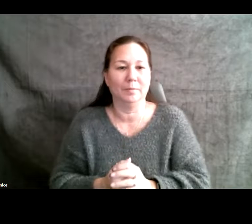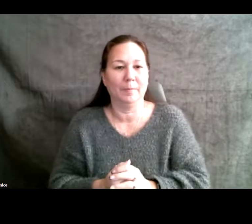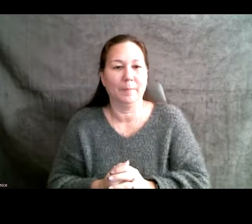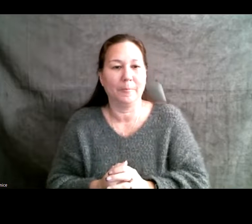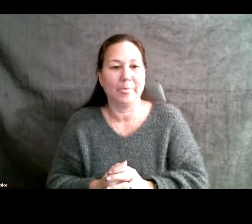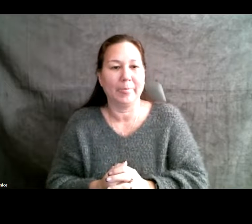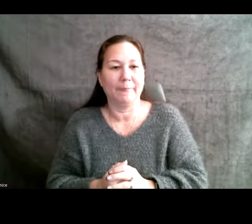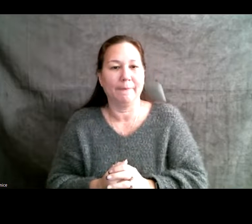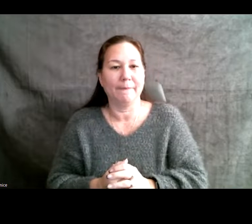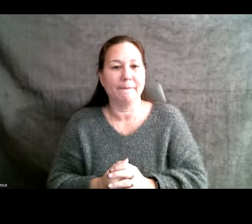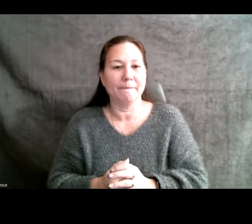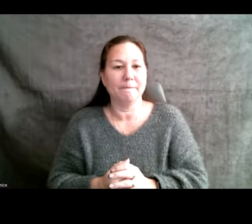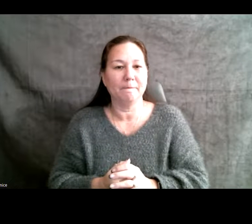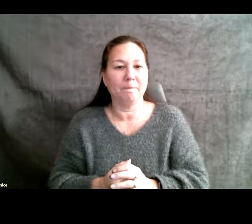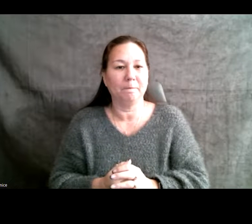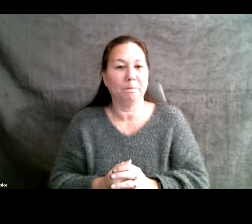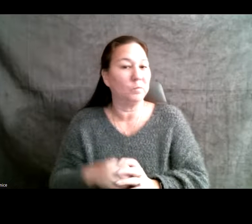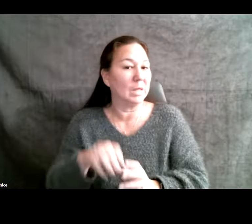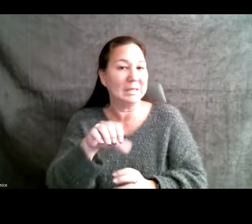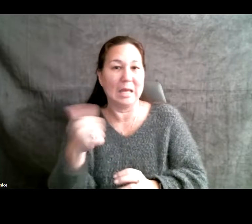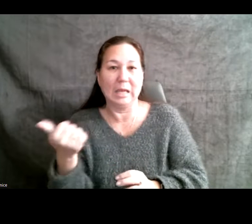comments from the public. But are there any